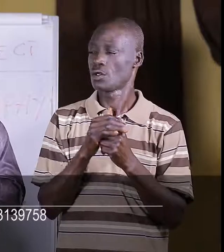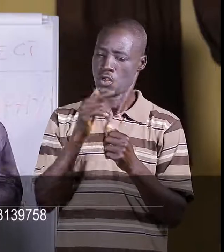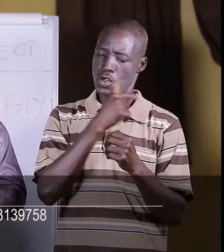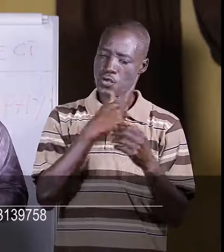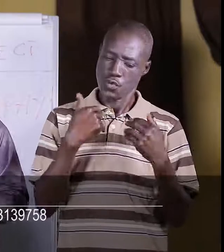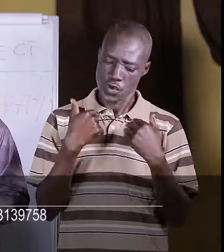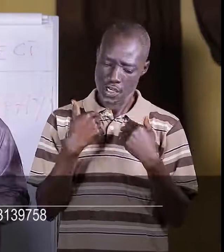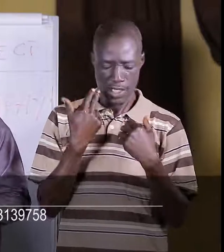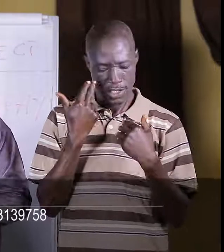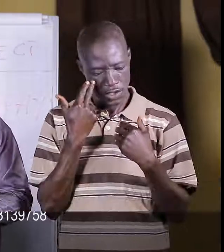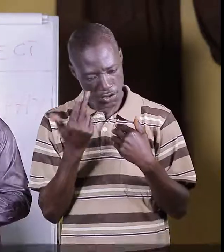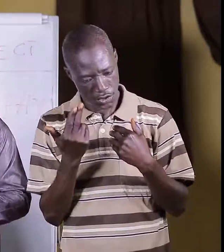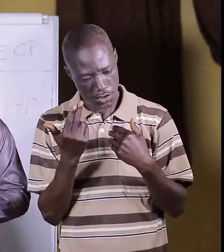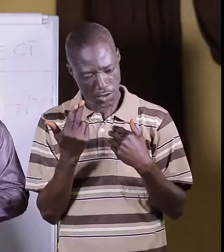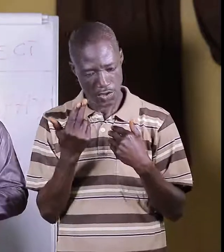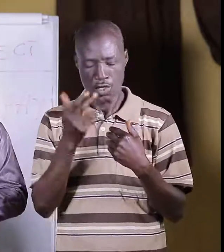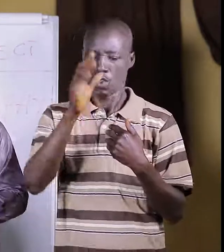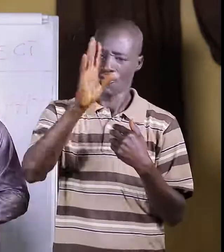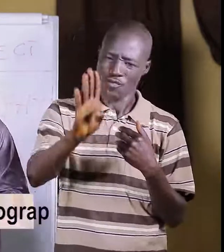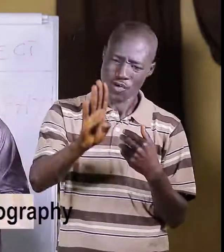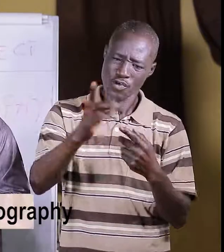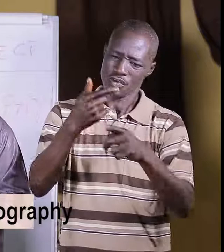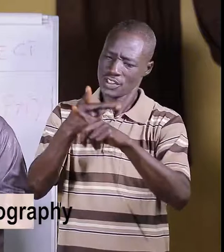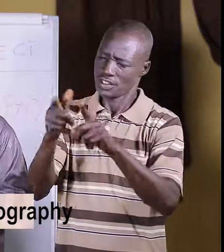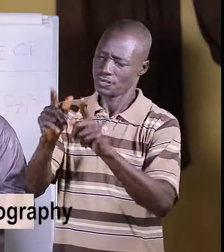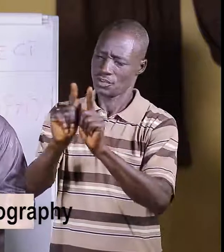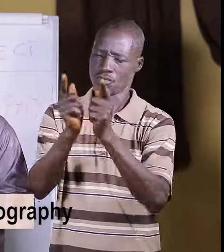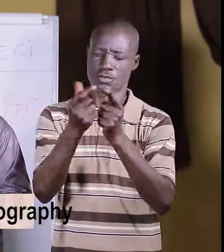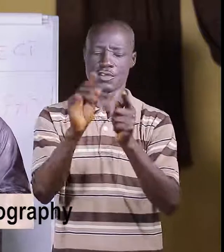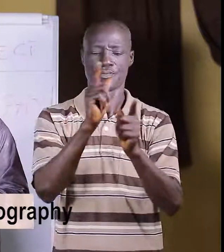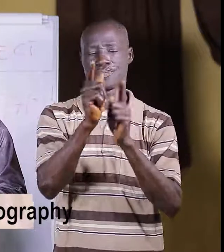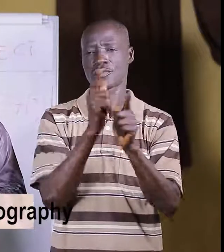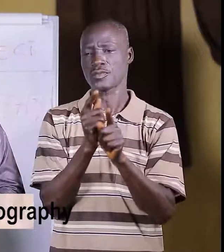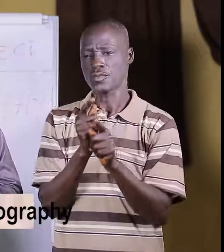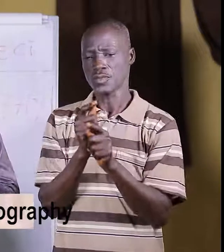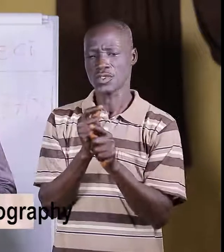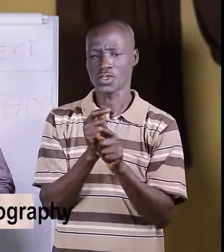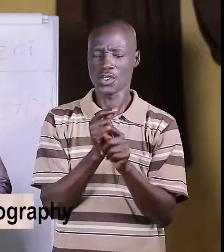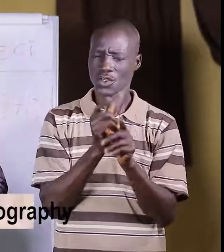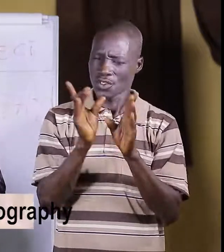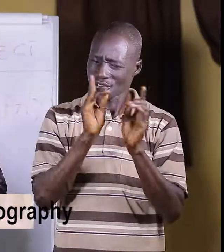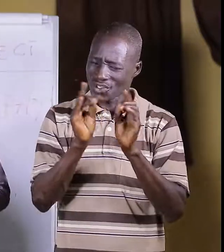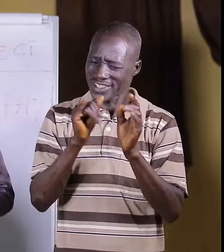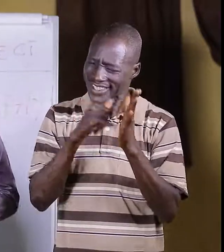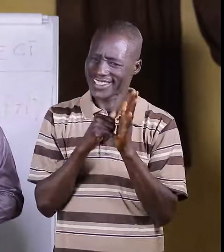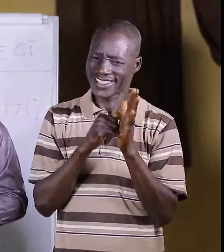we've been able to see these 4 major divisions. Do geography as a